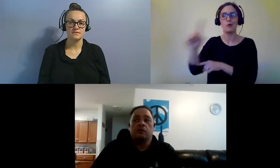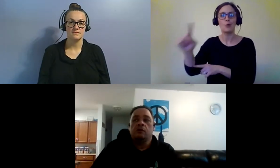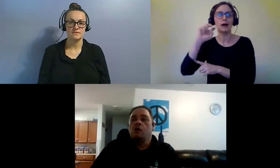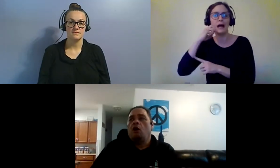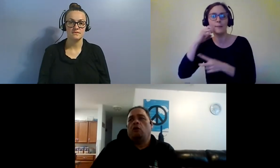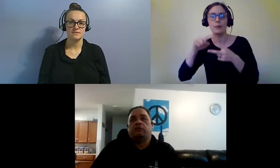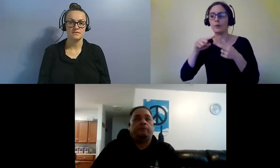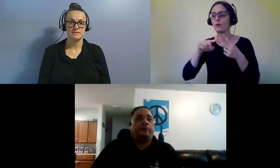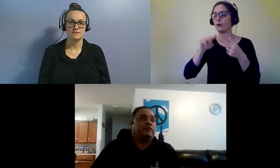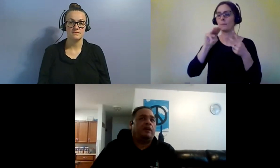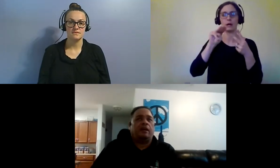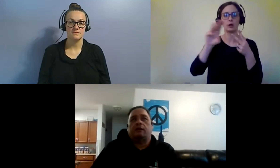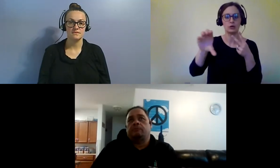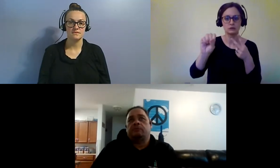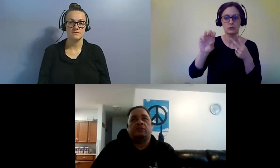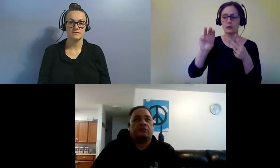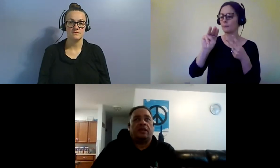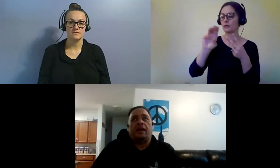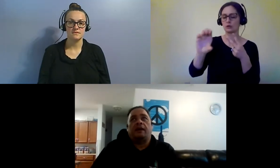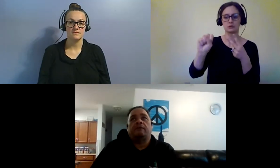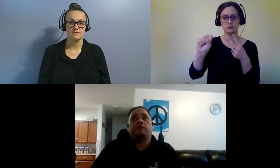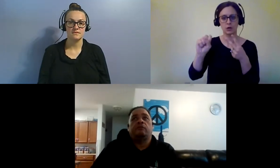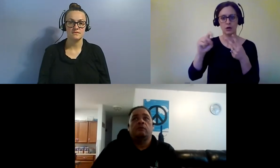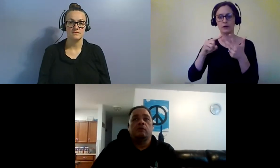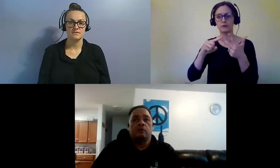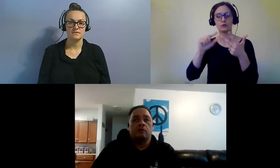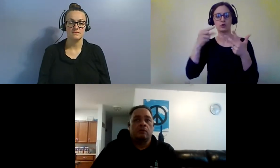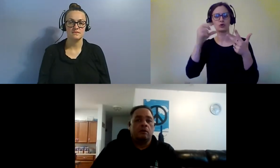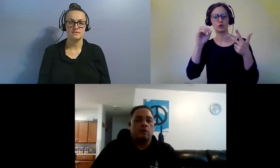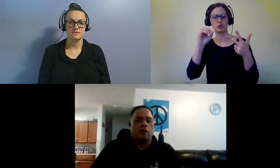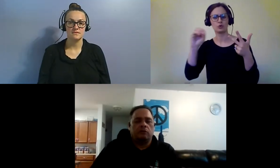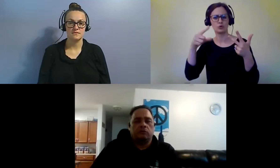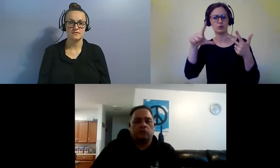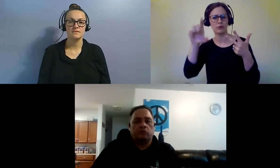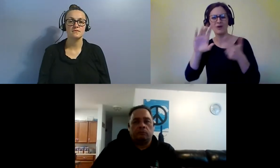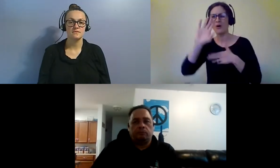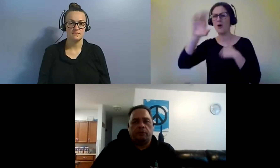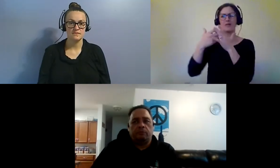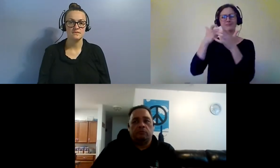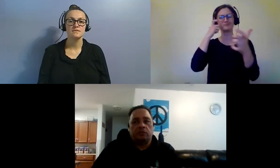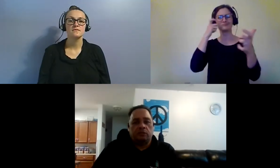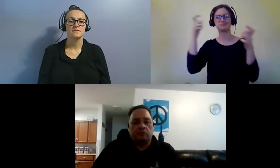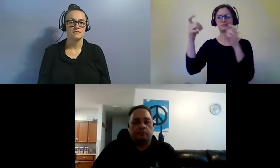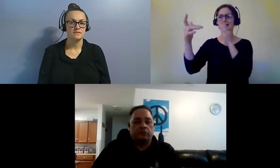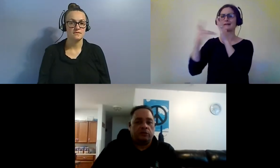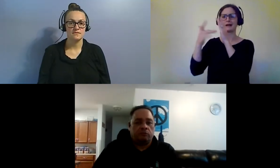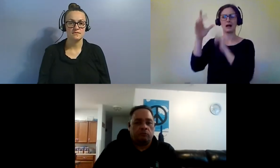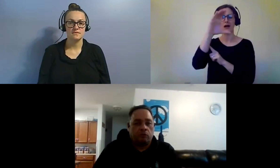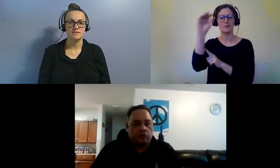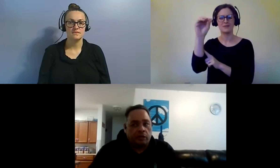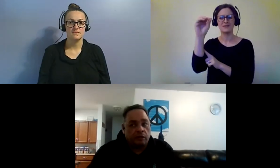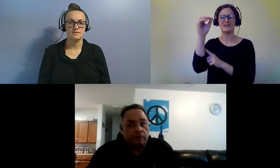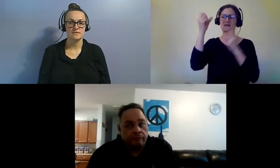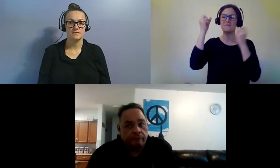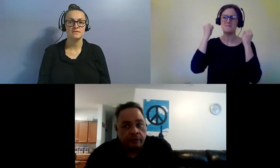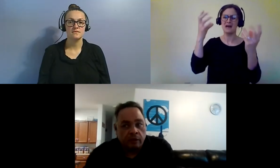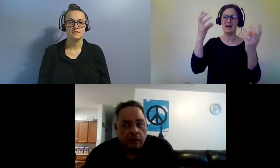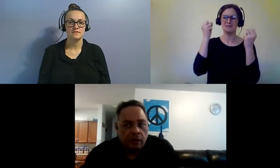Google, all the big tech companies. They have hundreds of people with disabilities